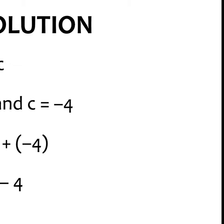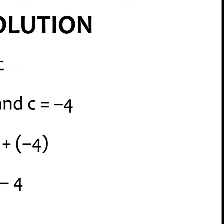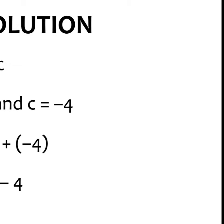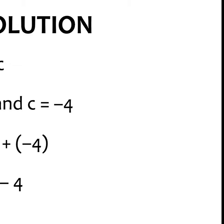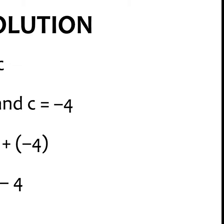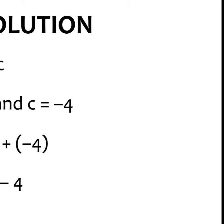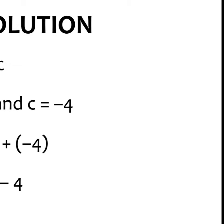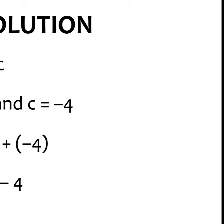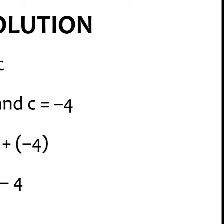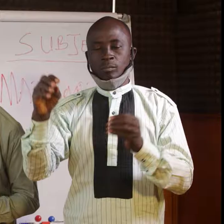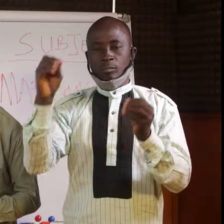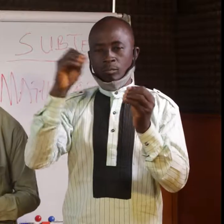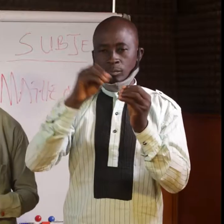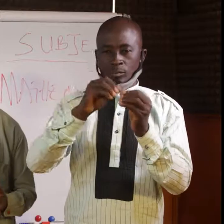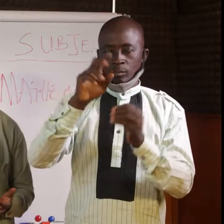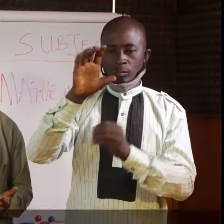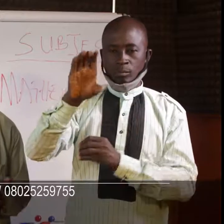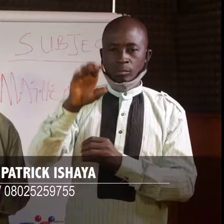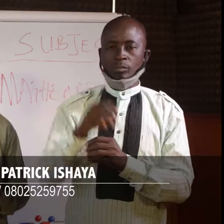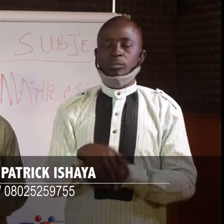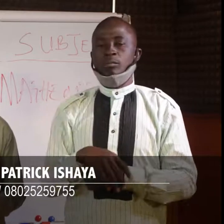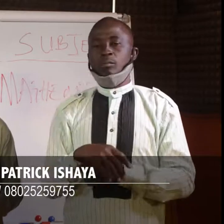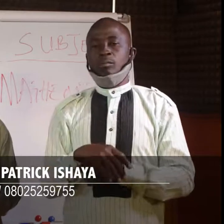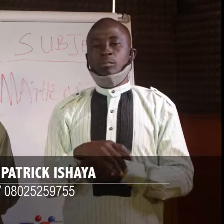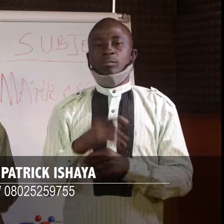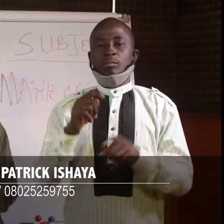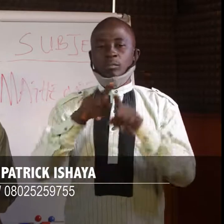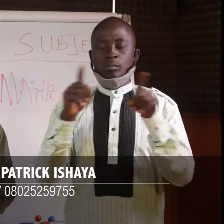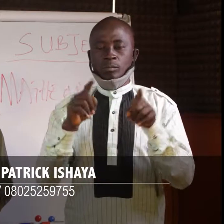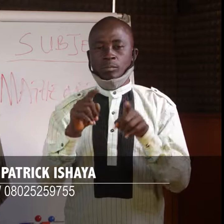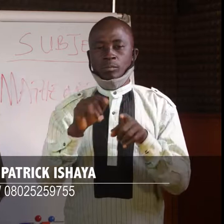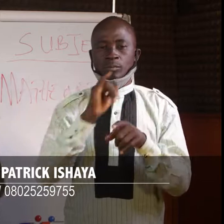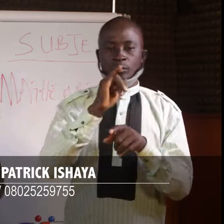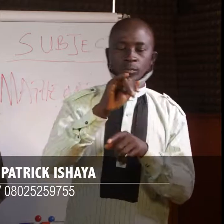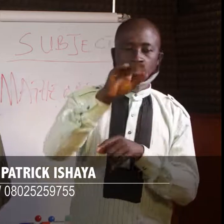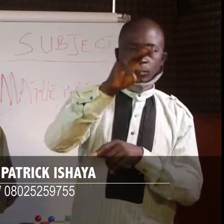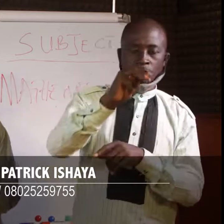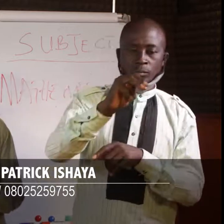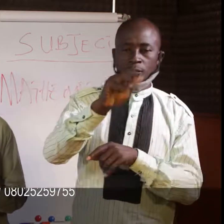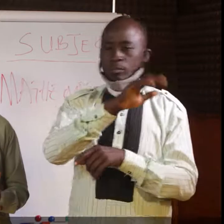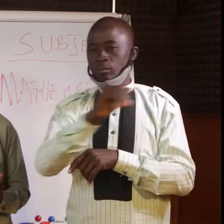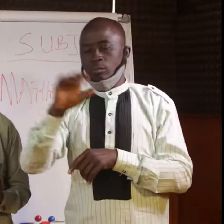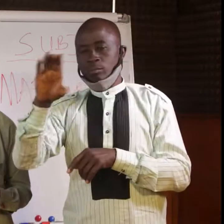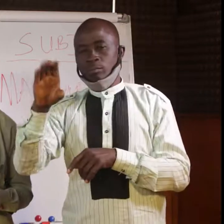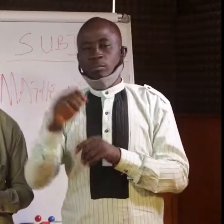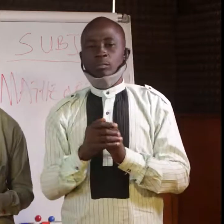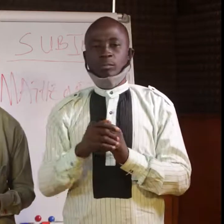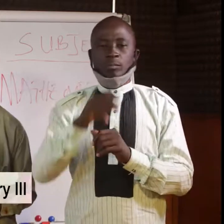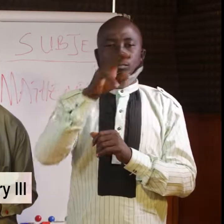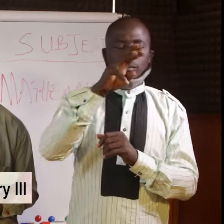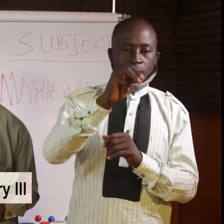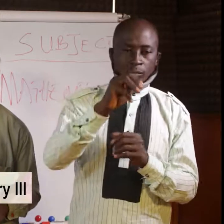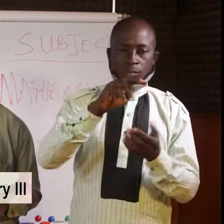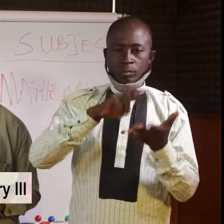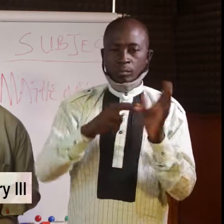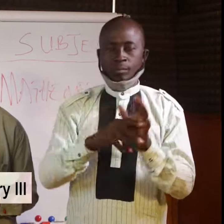to mx plus c. Of course, our variables are m and c, m being the